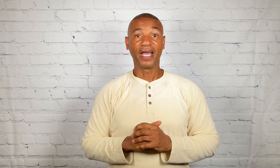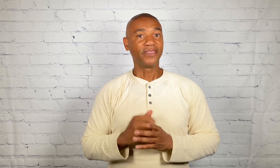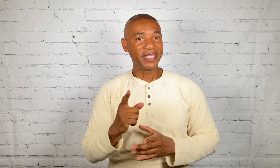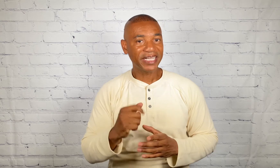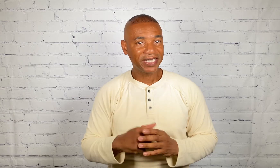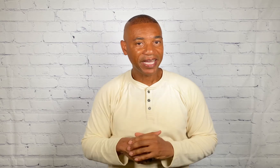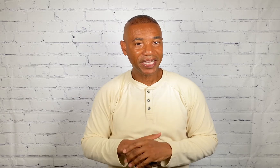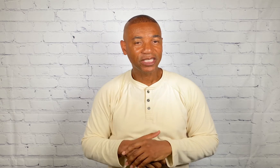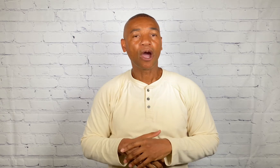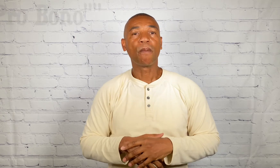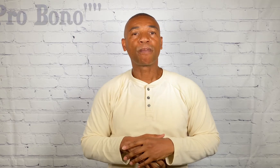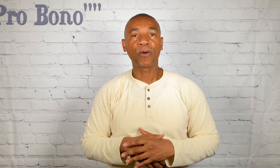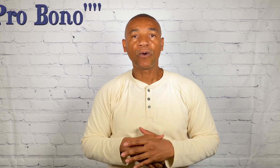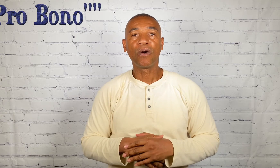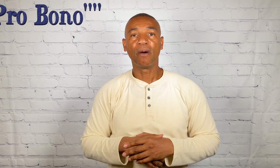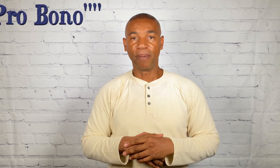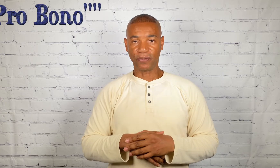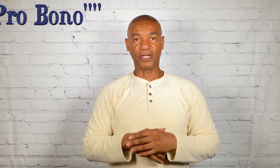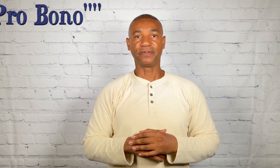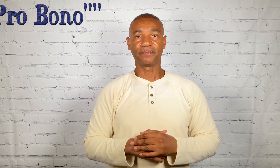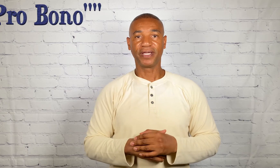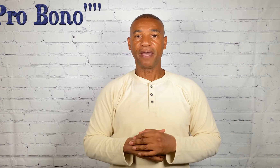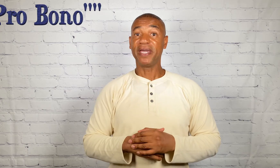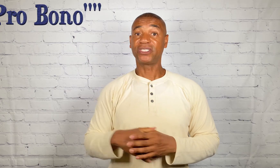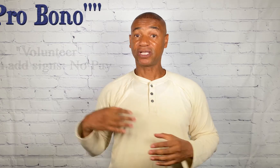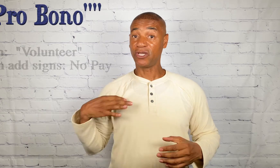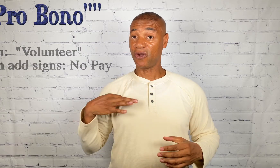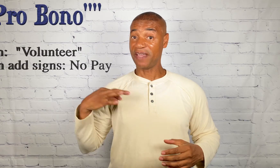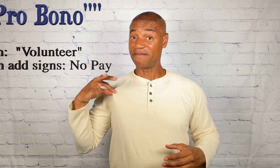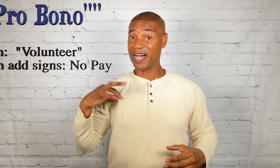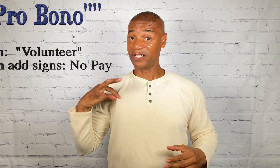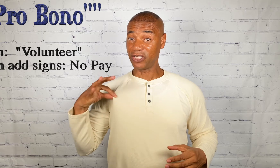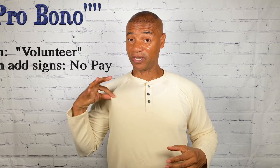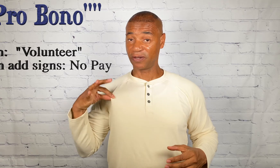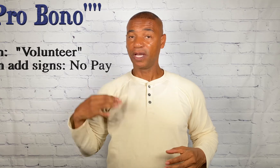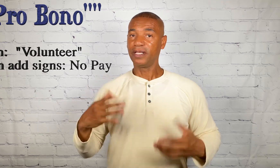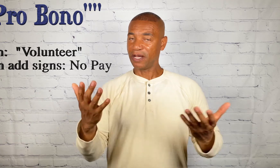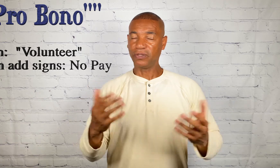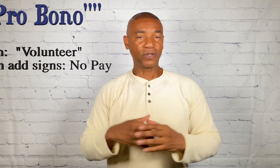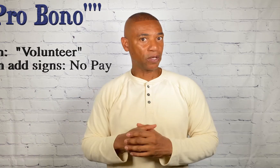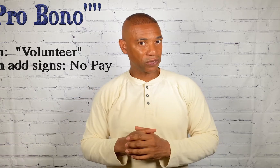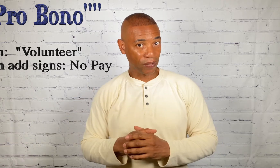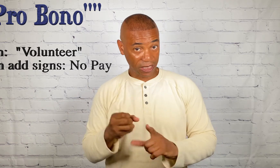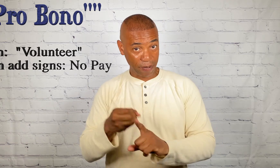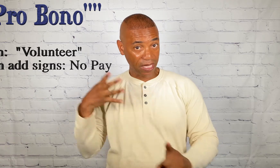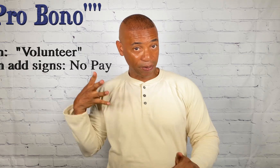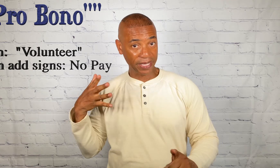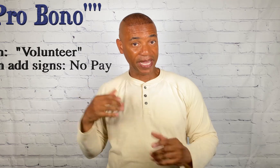The next sign is pro bono. Basically, you're a volunteer. Now, you could also expand upon that